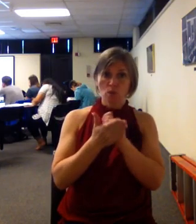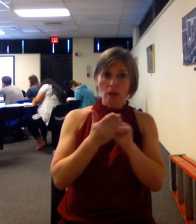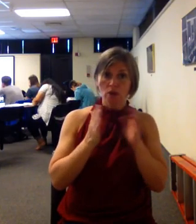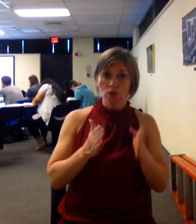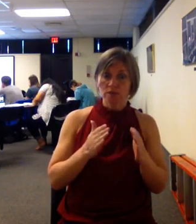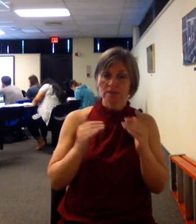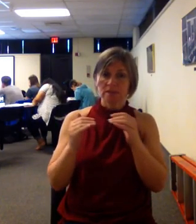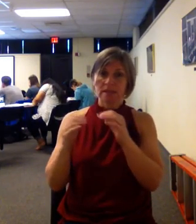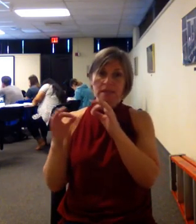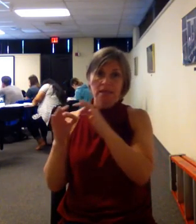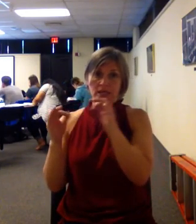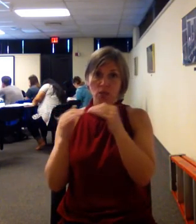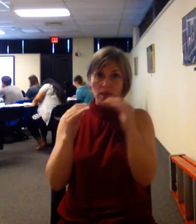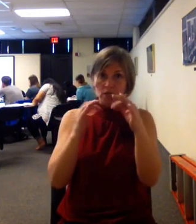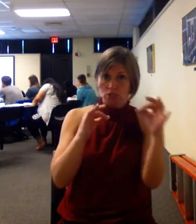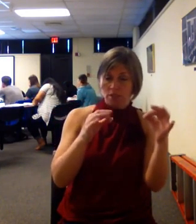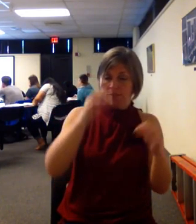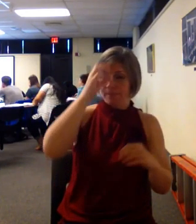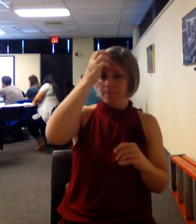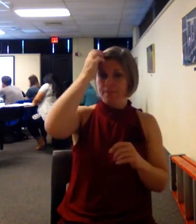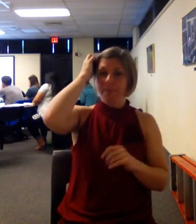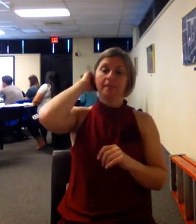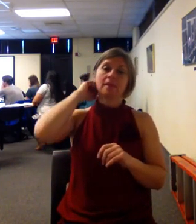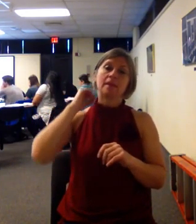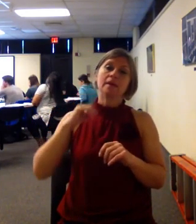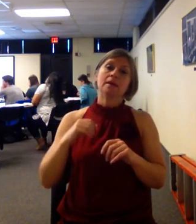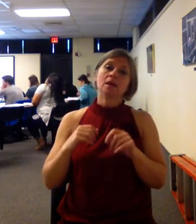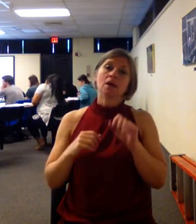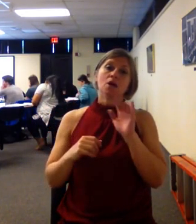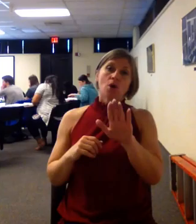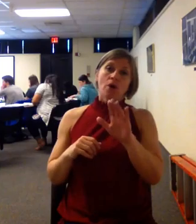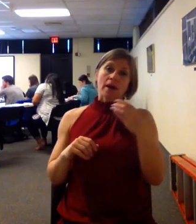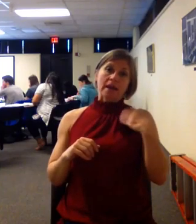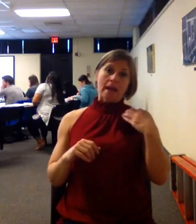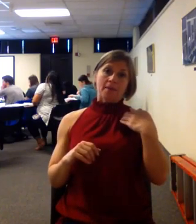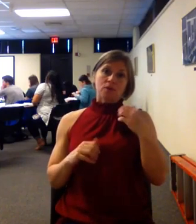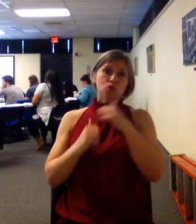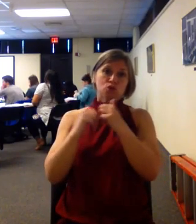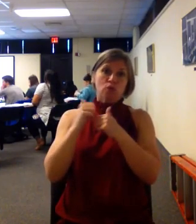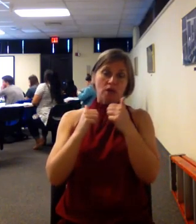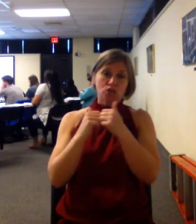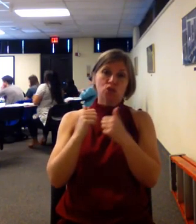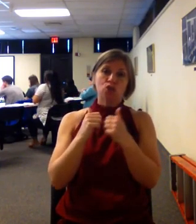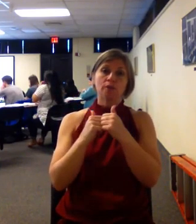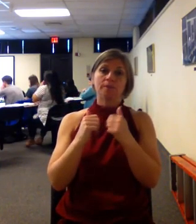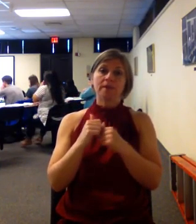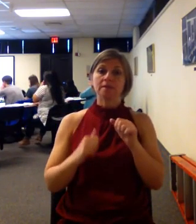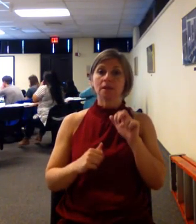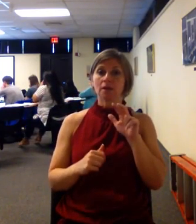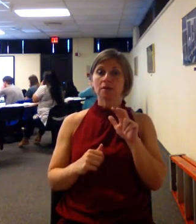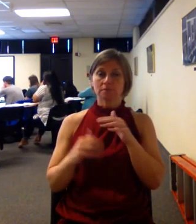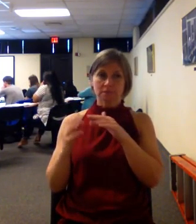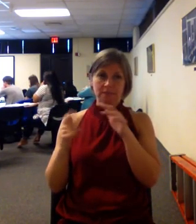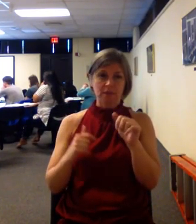and he's saying that your capital structure is 65% equity, 35% debt. So he's